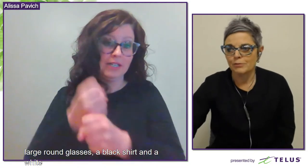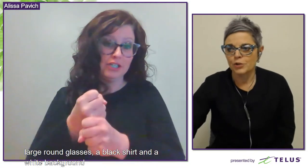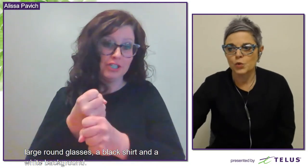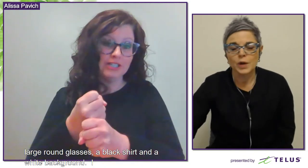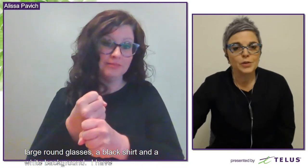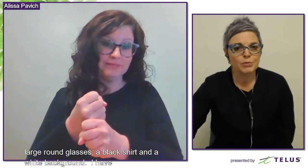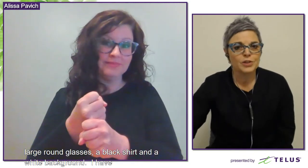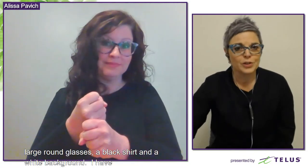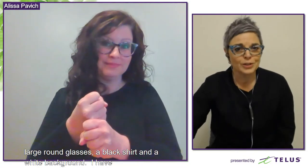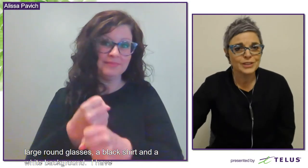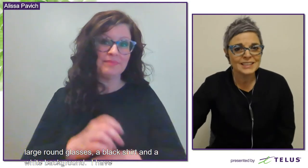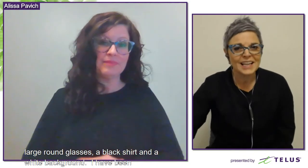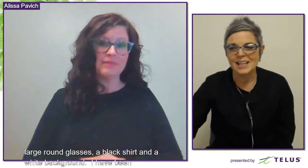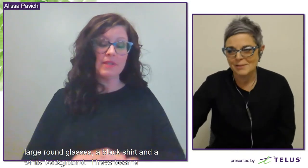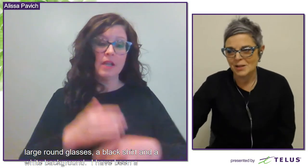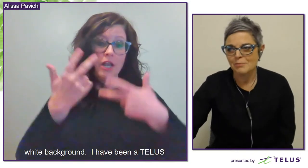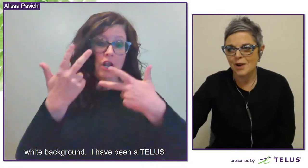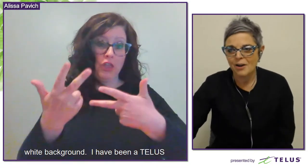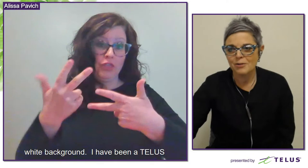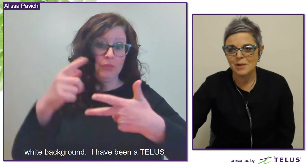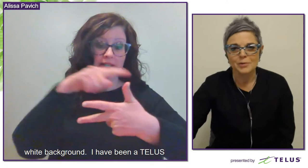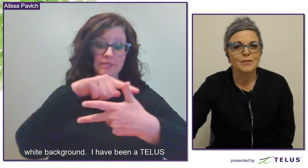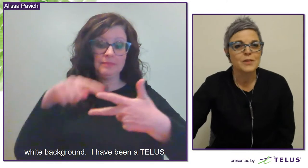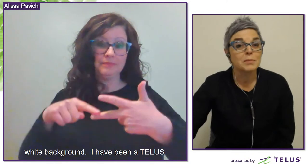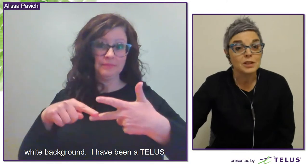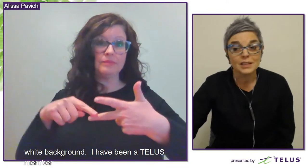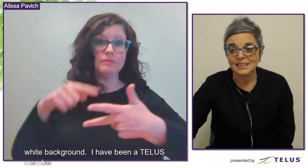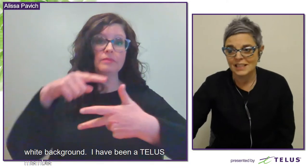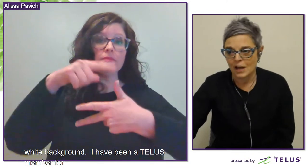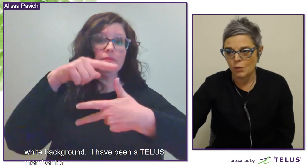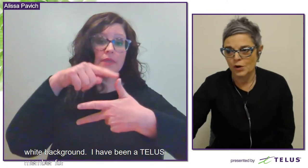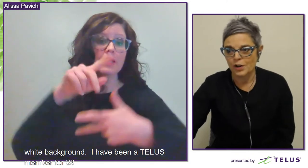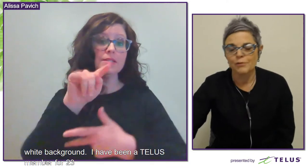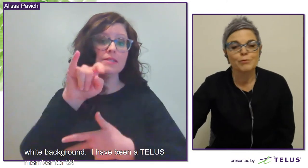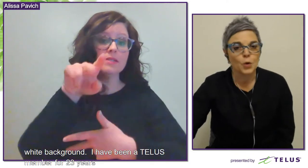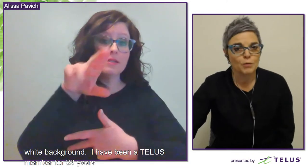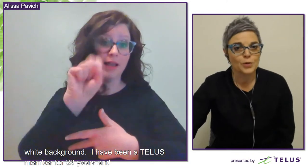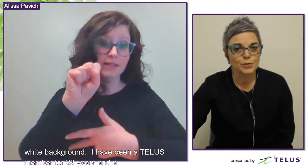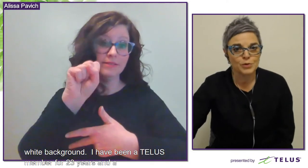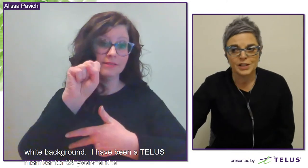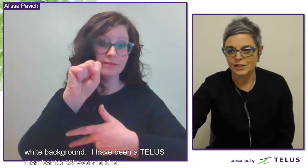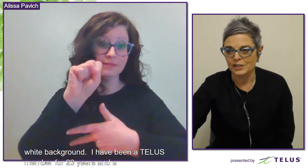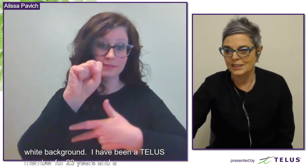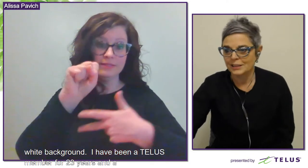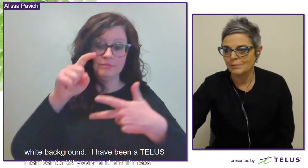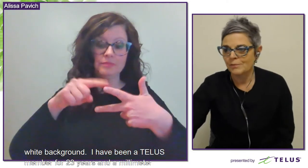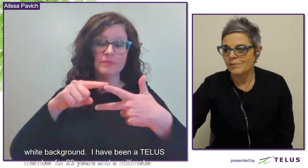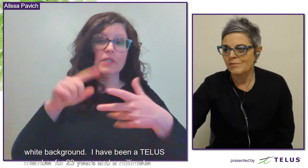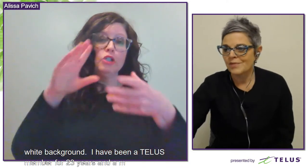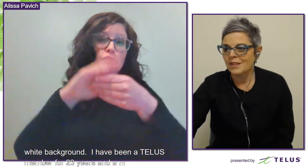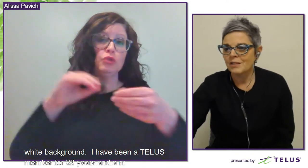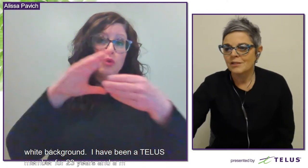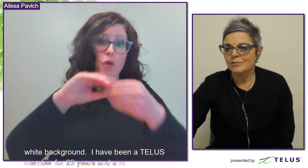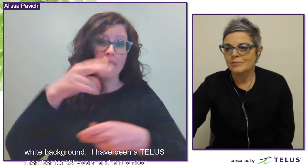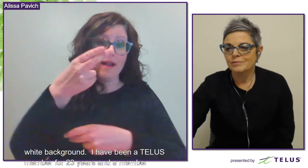TELUS member for 23 years, and I've been a proud member of the Abilities Network for over 3 years.